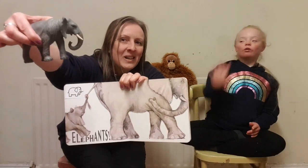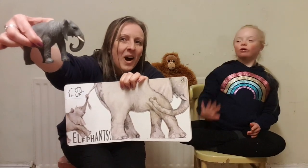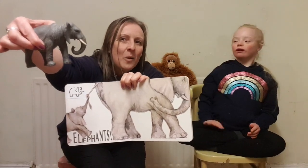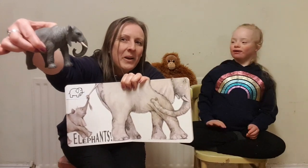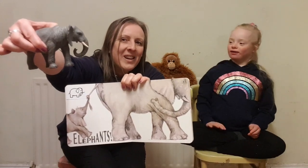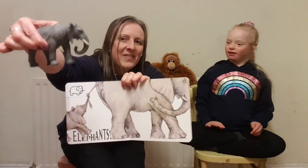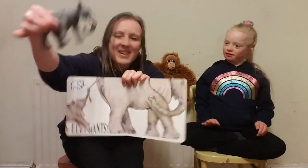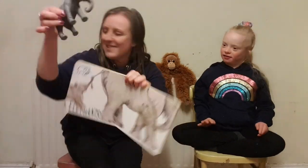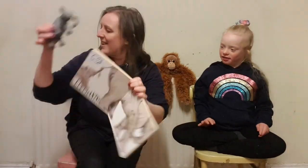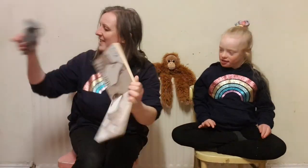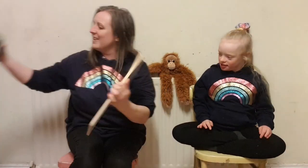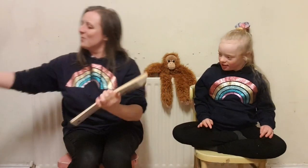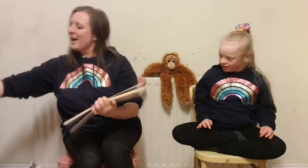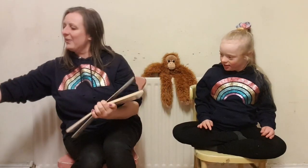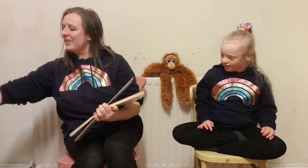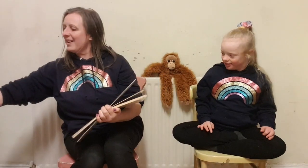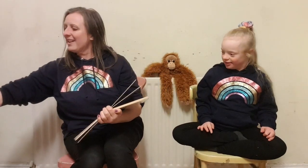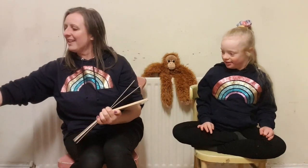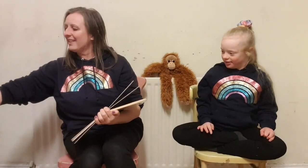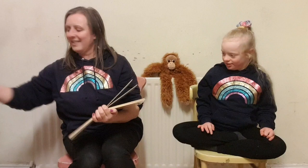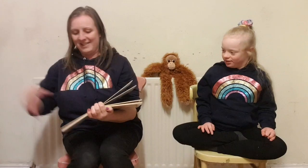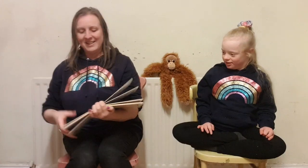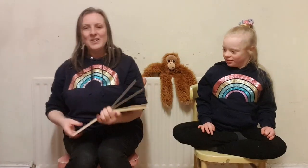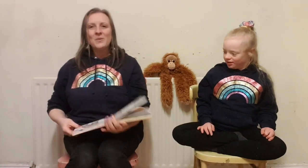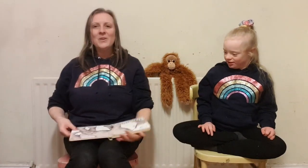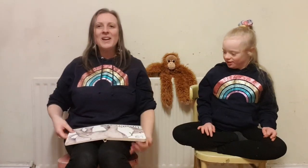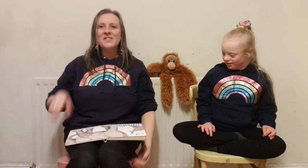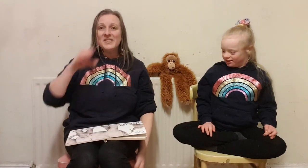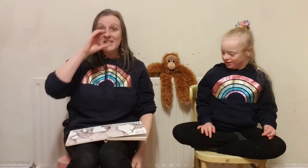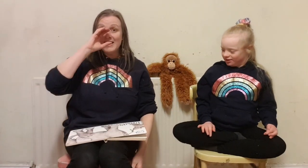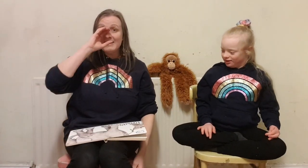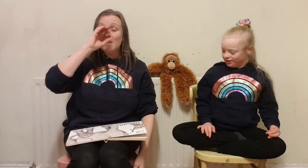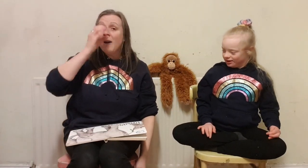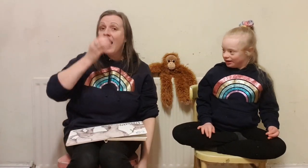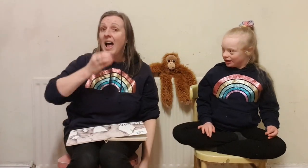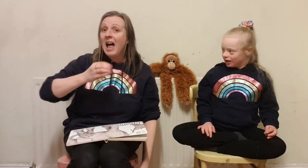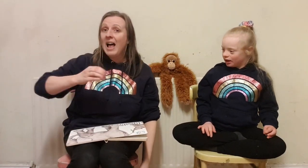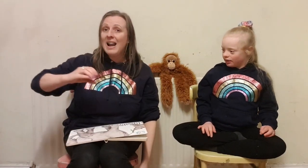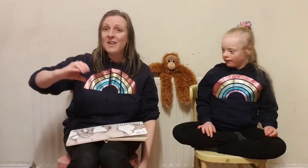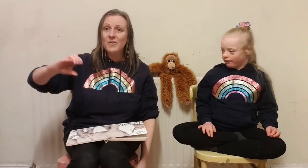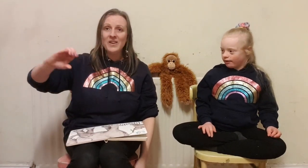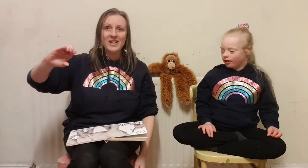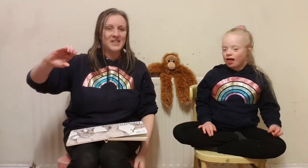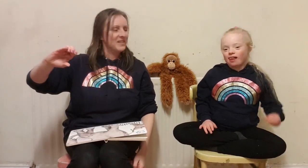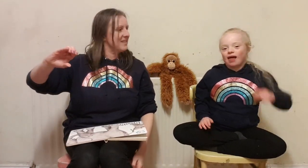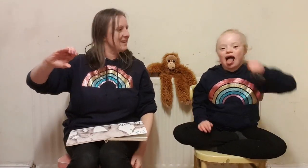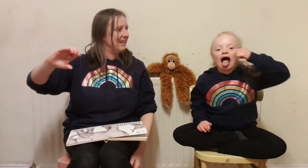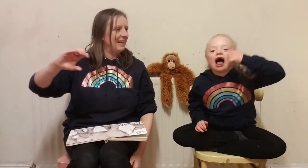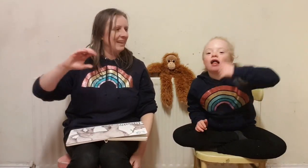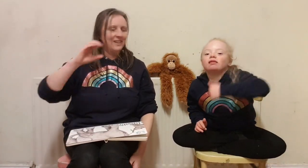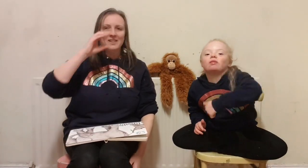elephants. Oh, perfect signing. Well done. We went to see some elephants.